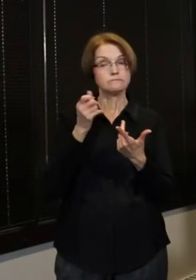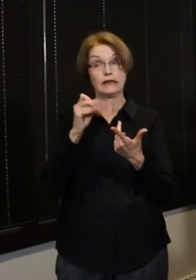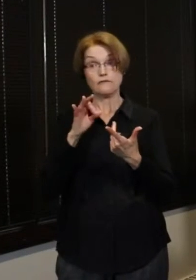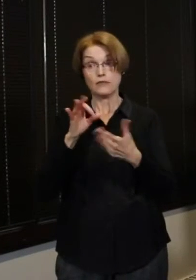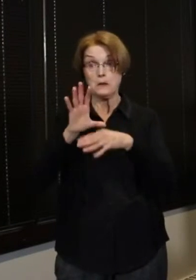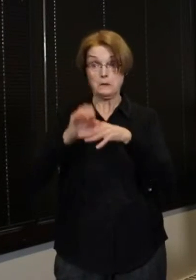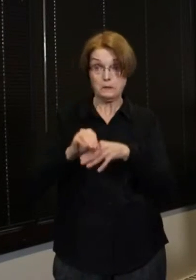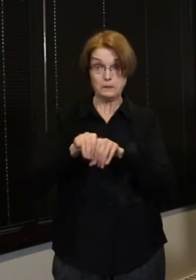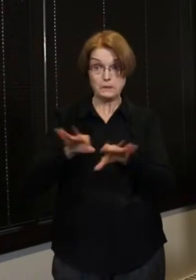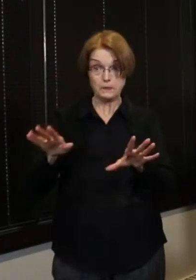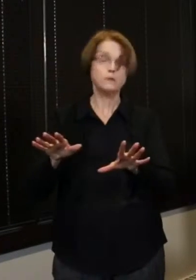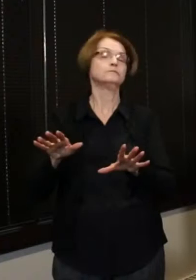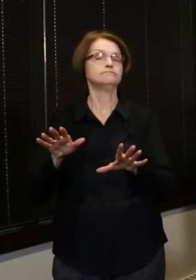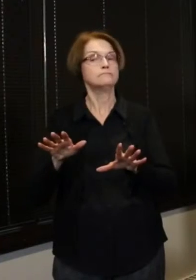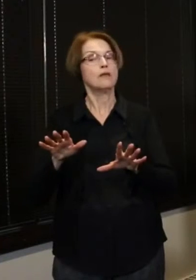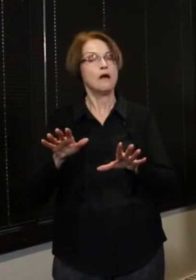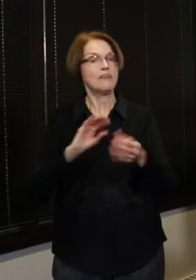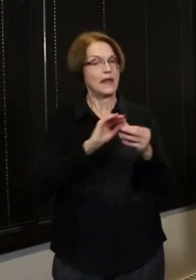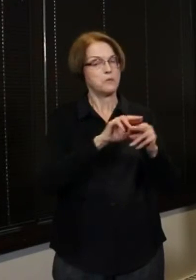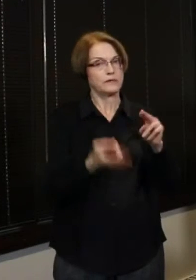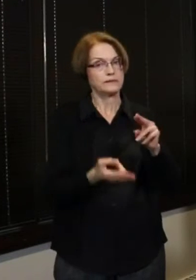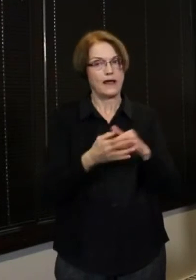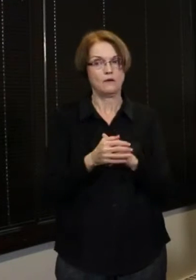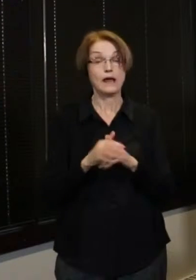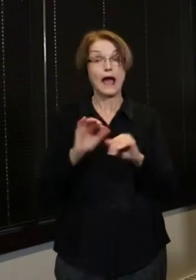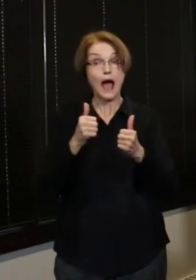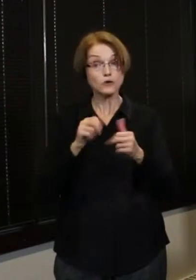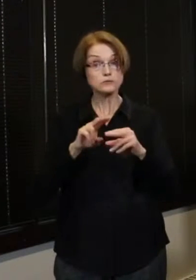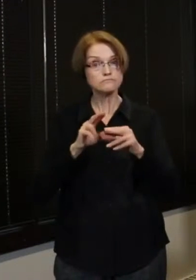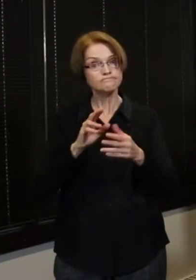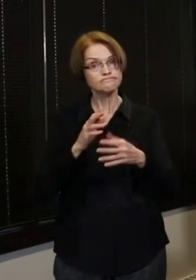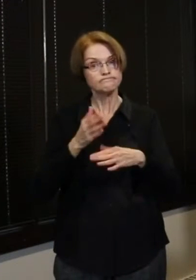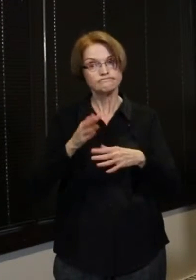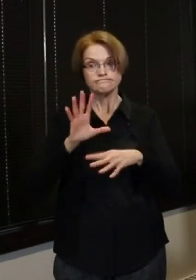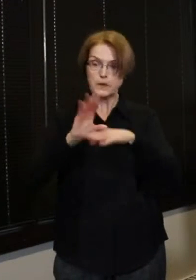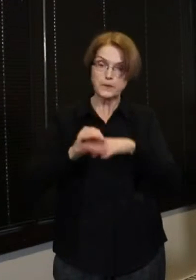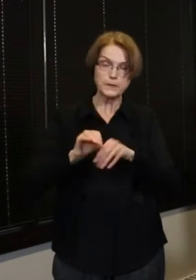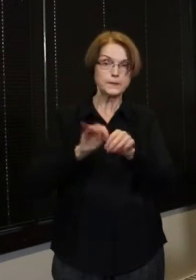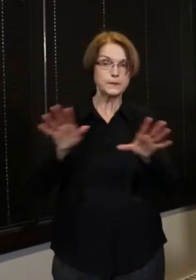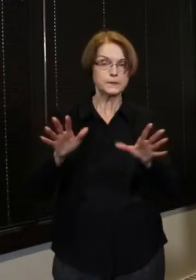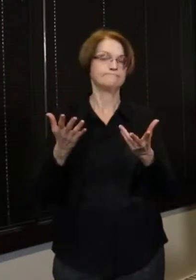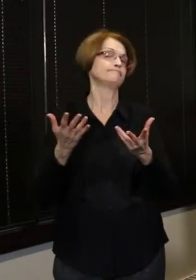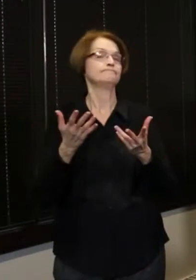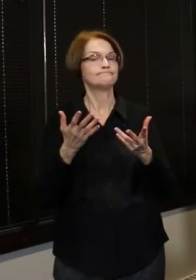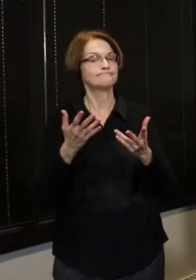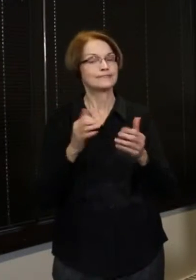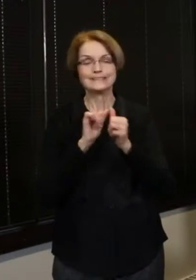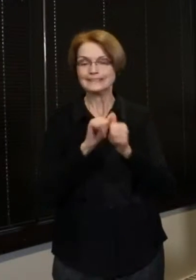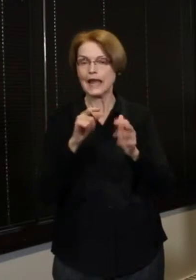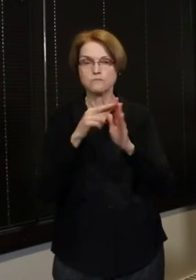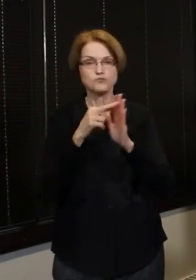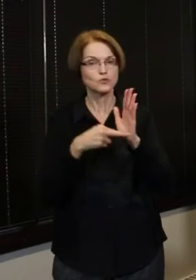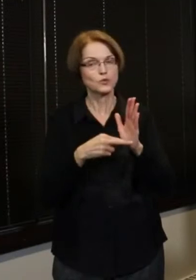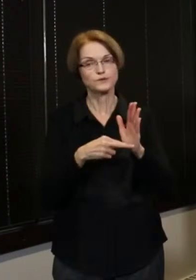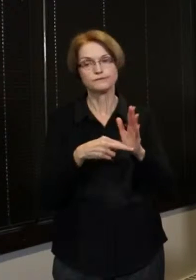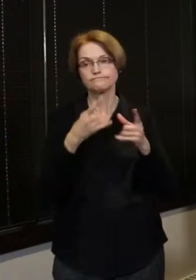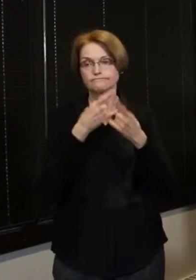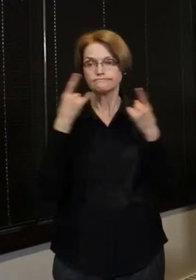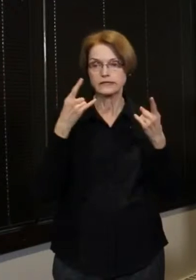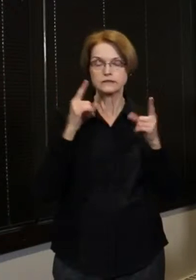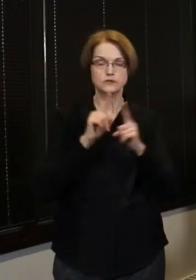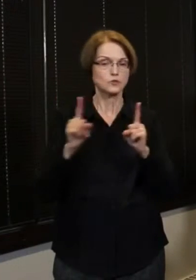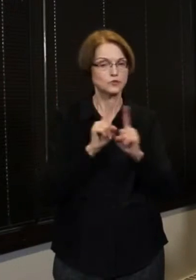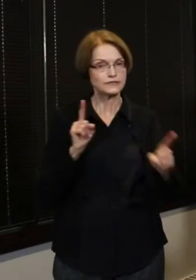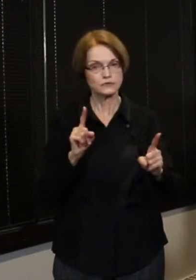talked about for, it seems like, all of 2020, which is wearing a mask, social distancing, not gathering in